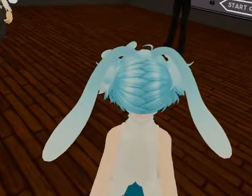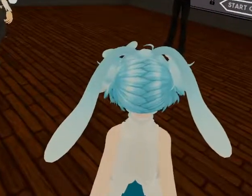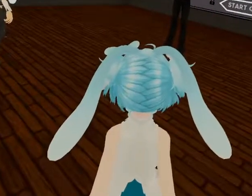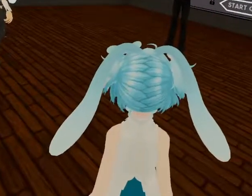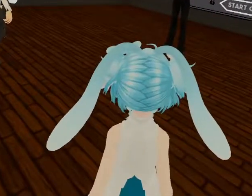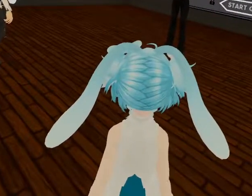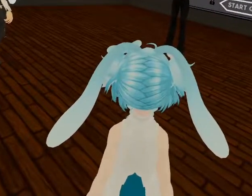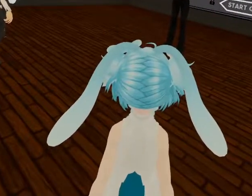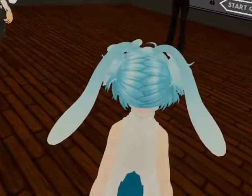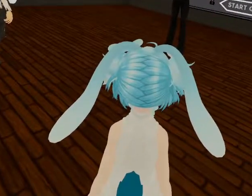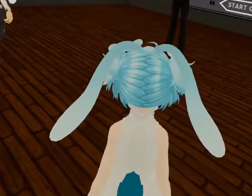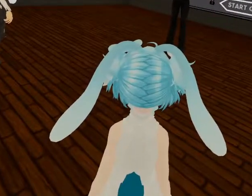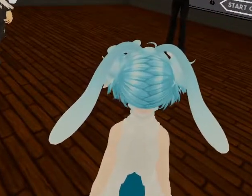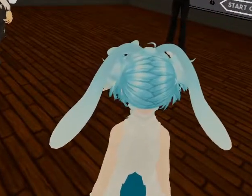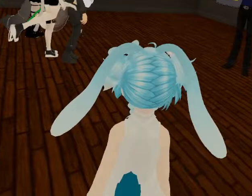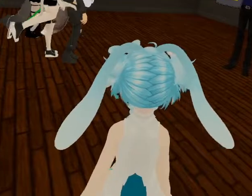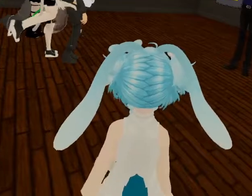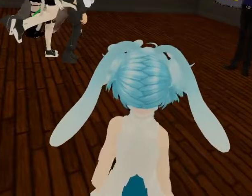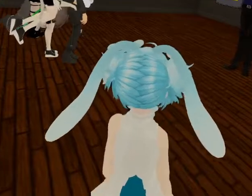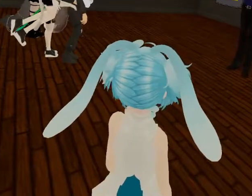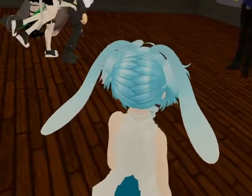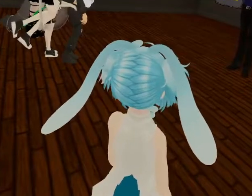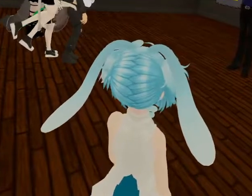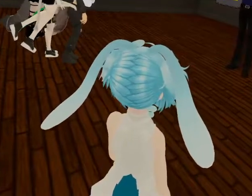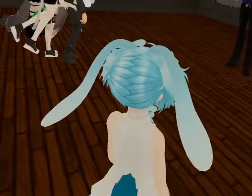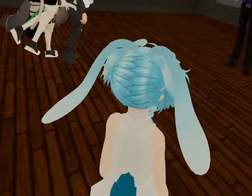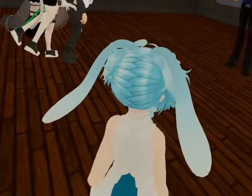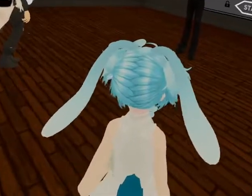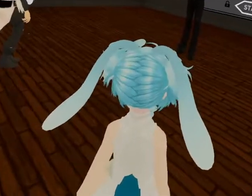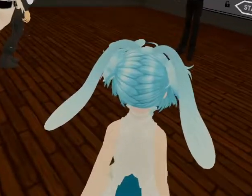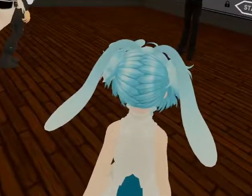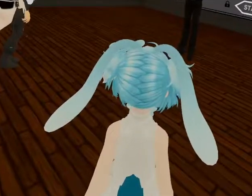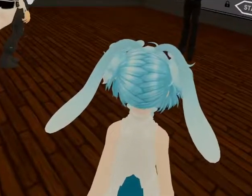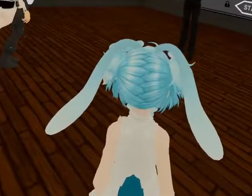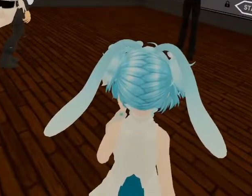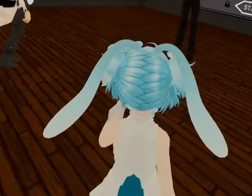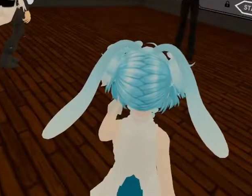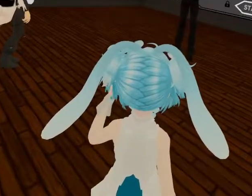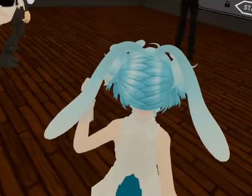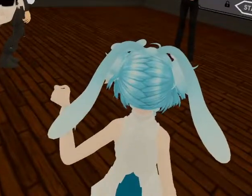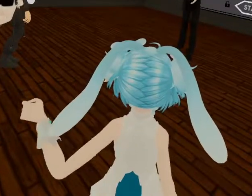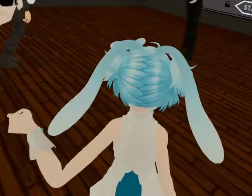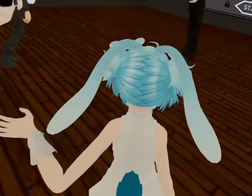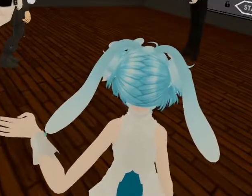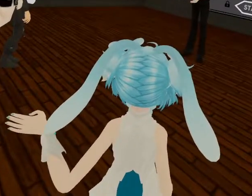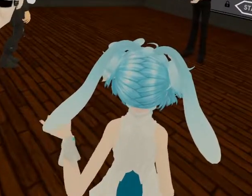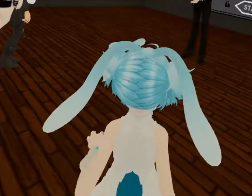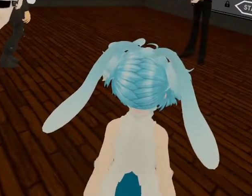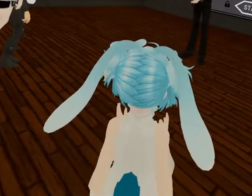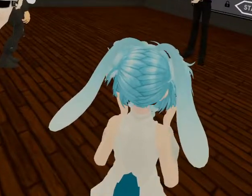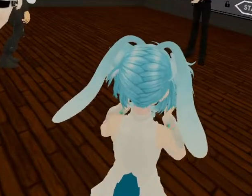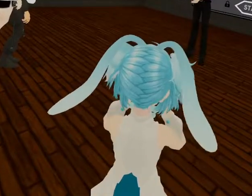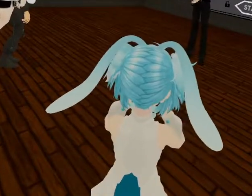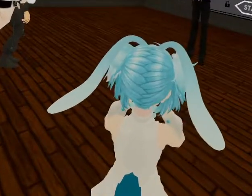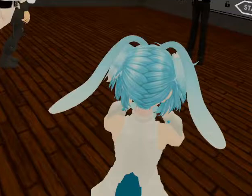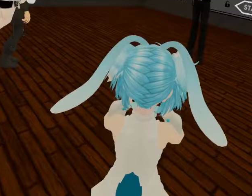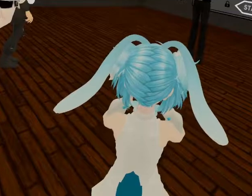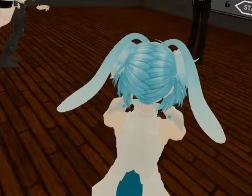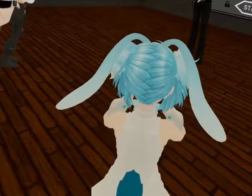marker and say guard person. But that's too much movement for me. I just do cop. Easier